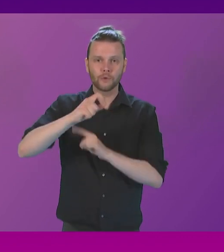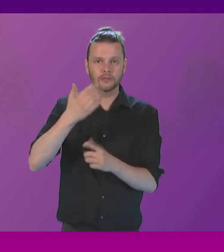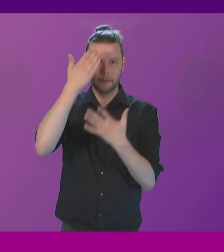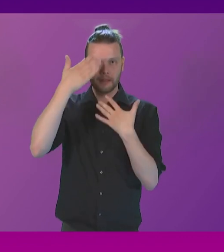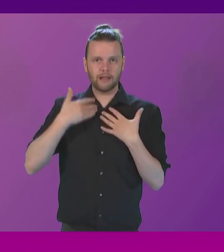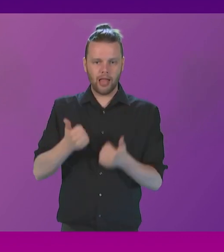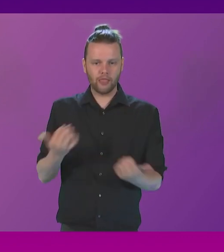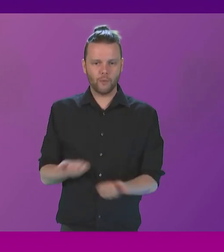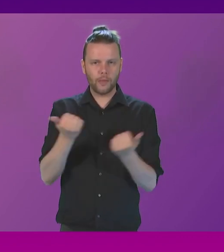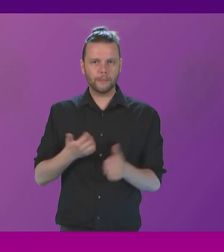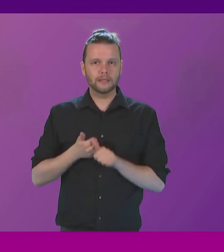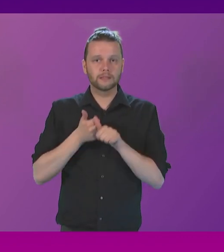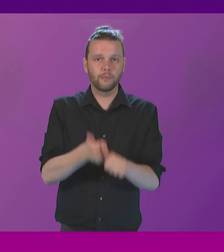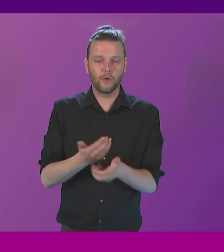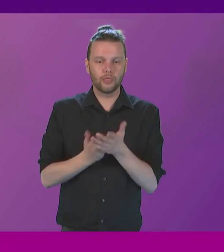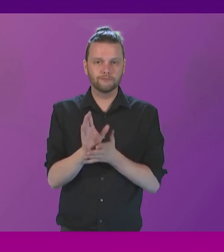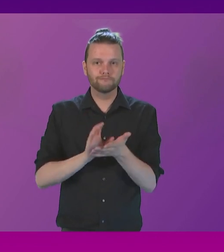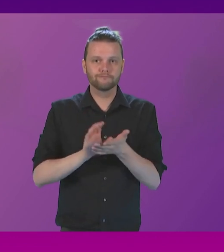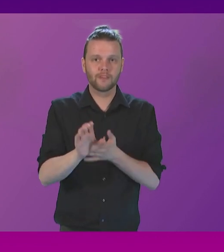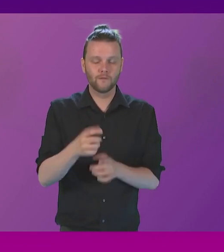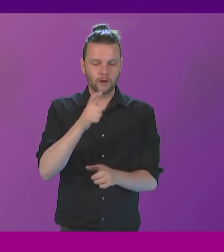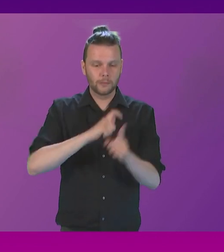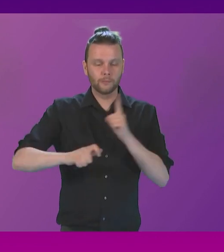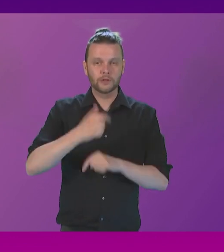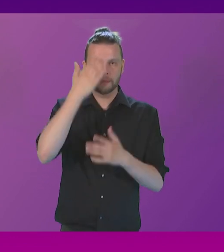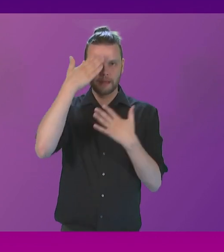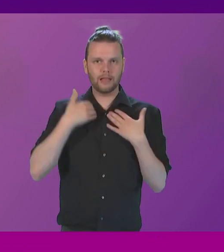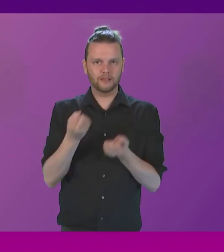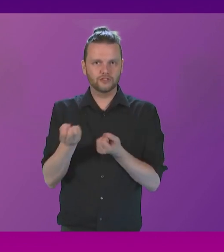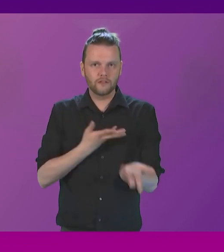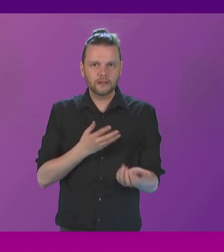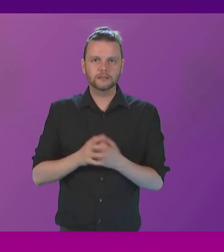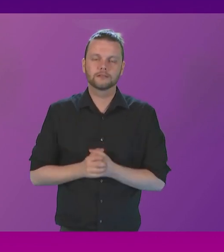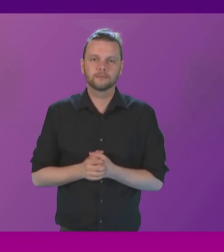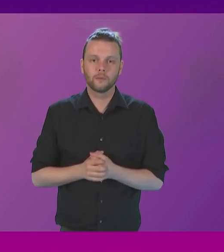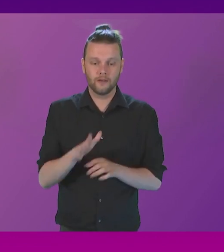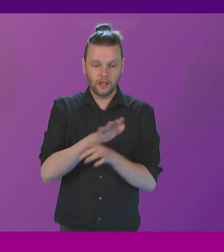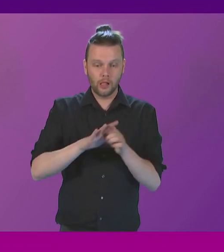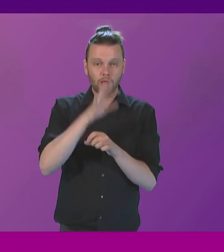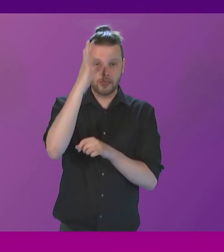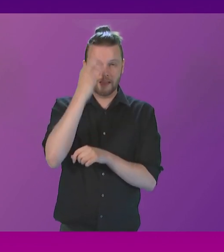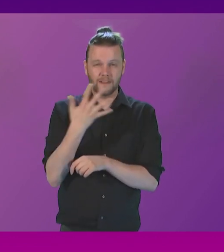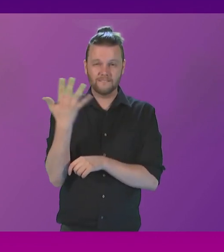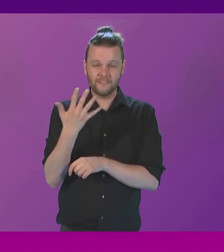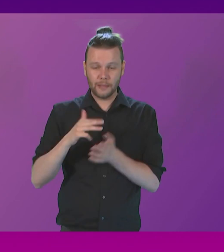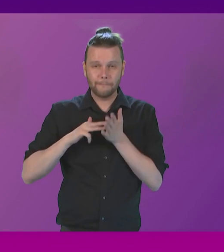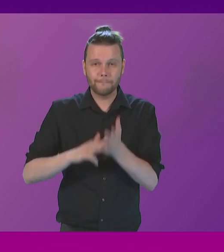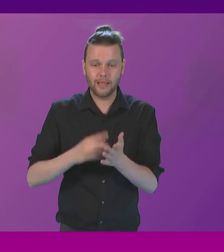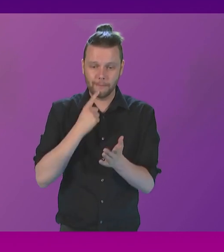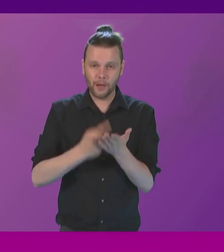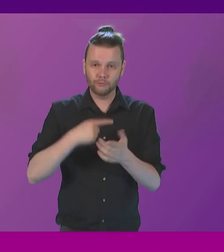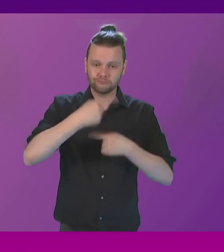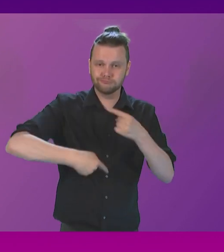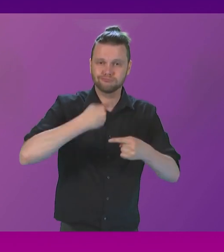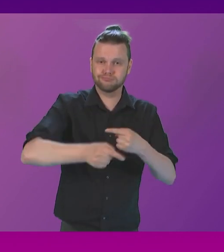wellbeing support through our investment in community mental health services. We are providing local authorities with £15 million per annum to